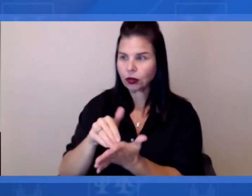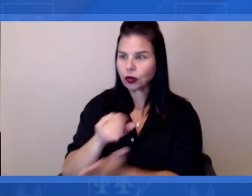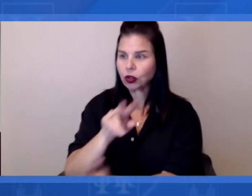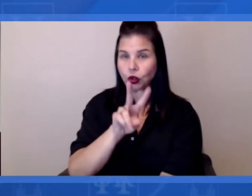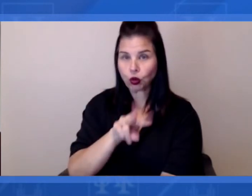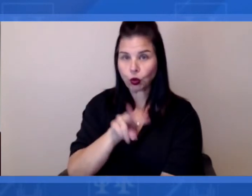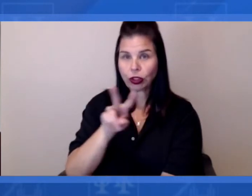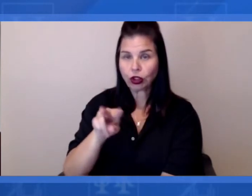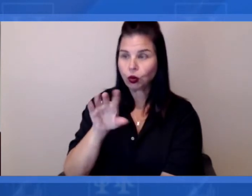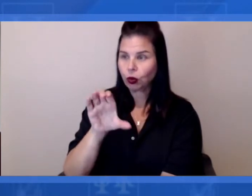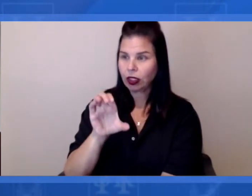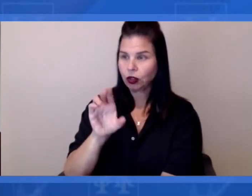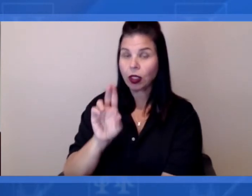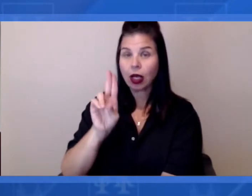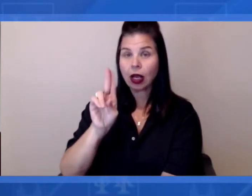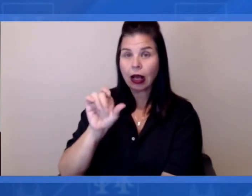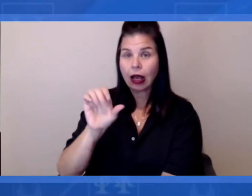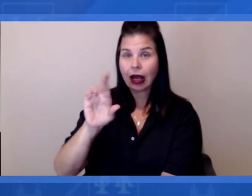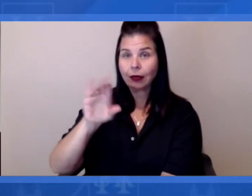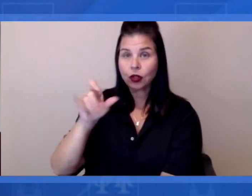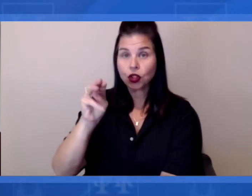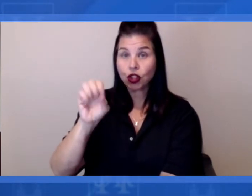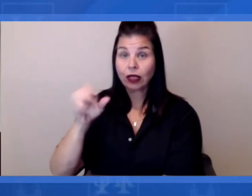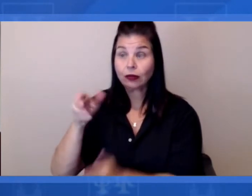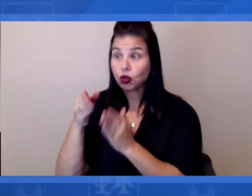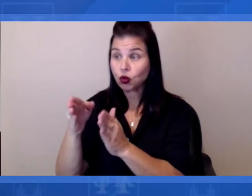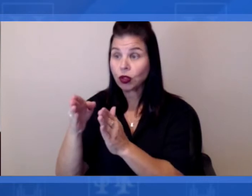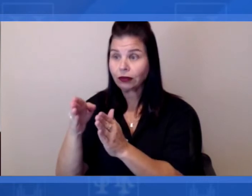Upper James Street remains closed.